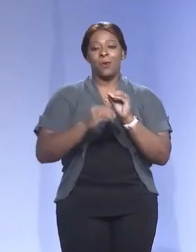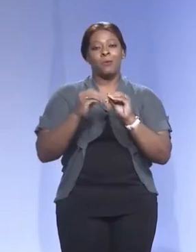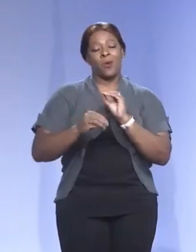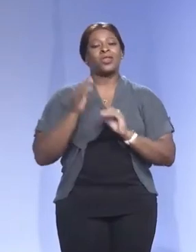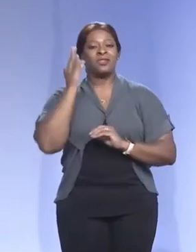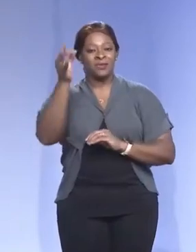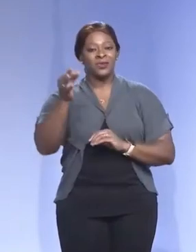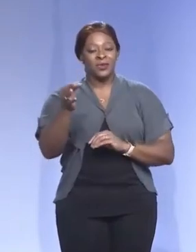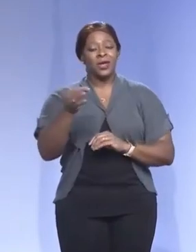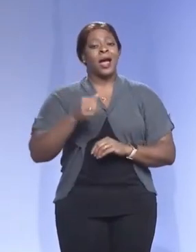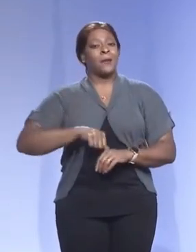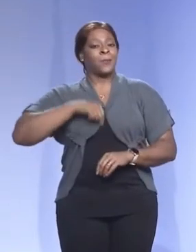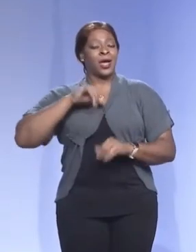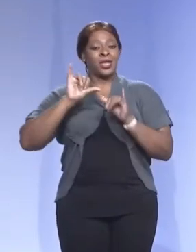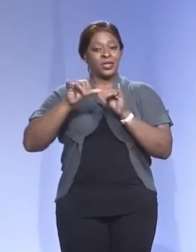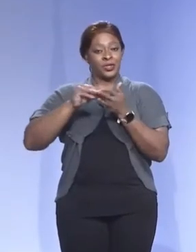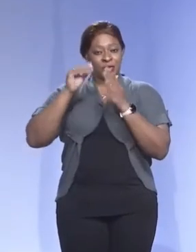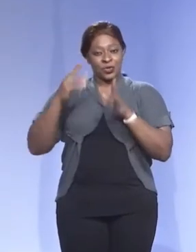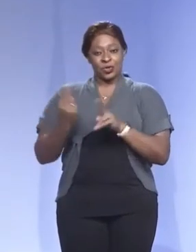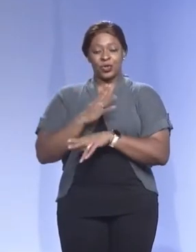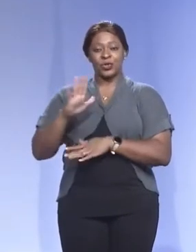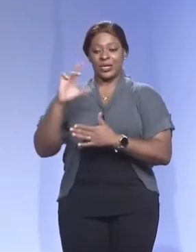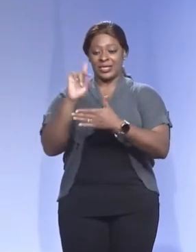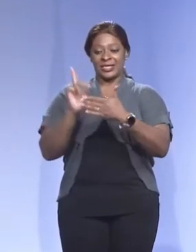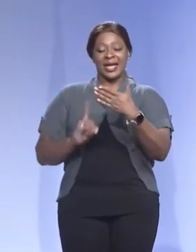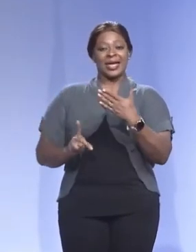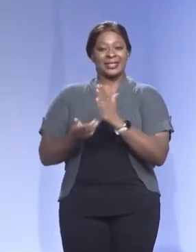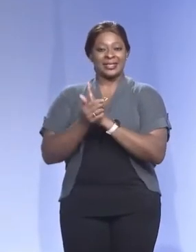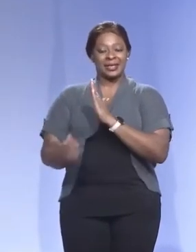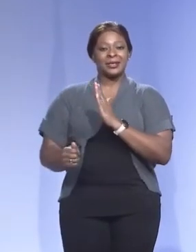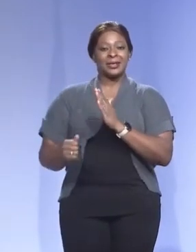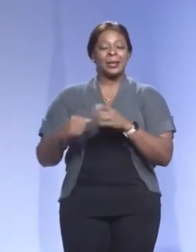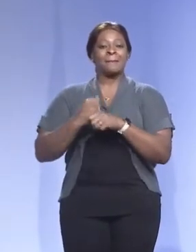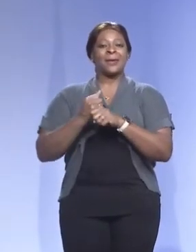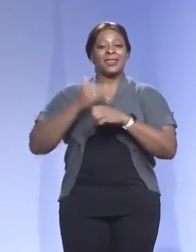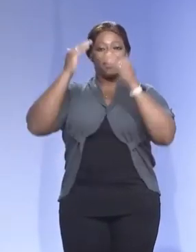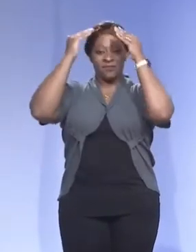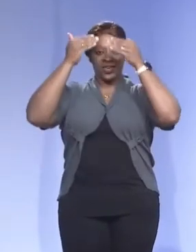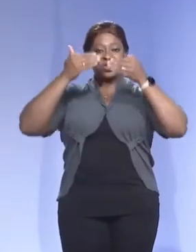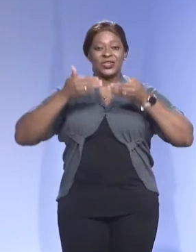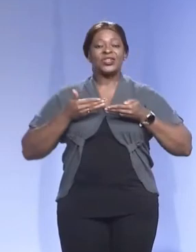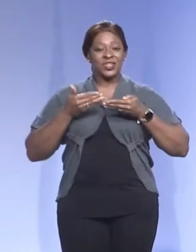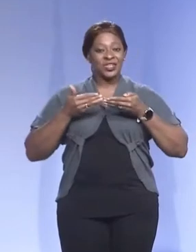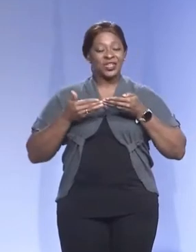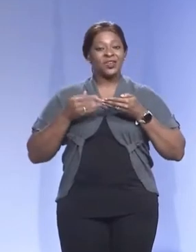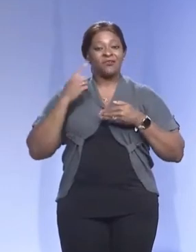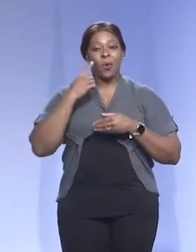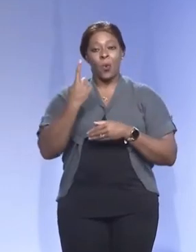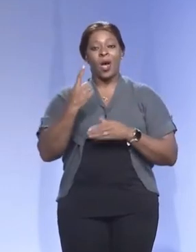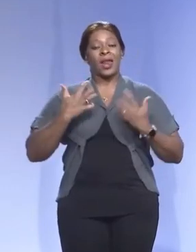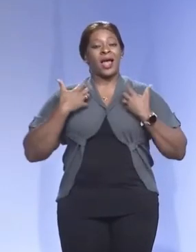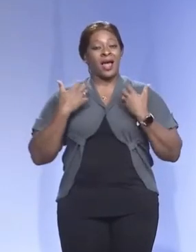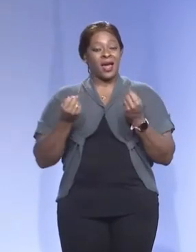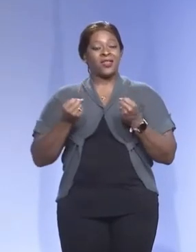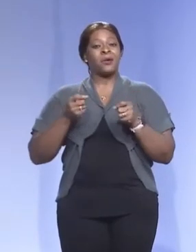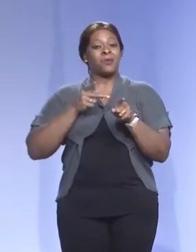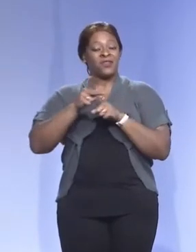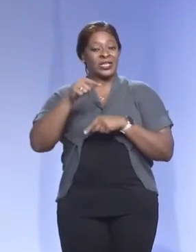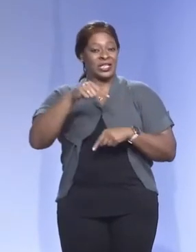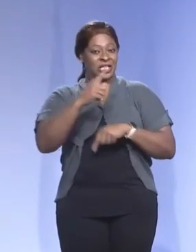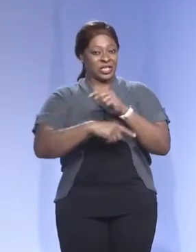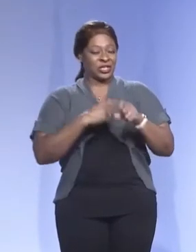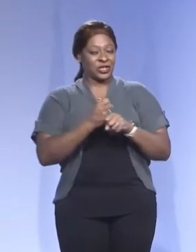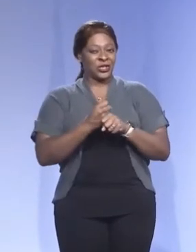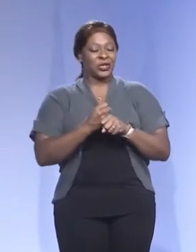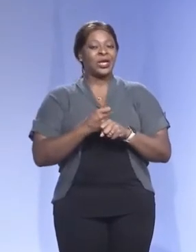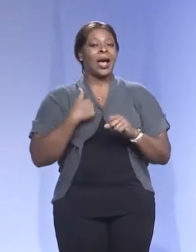I'm proud that our engineering students used their design skills to make face shields for Regional 1 health professionals earlier this year.